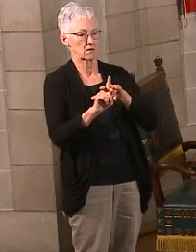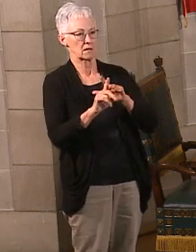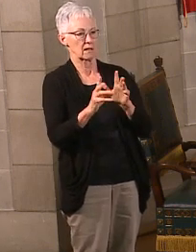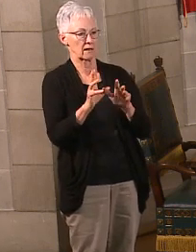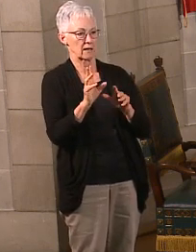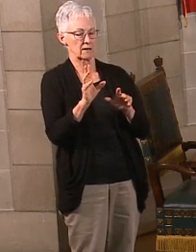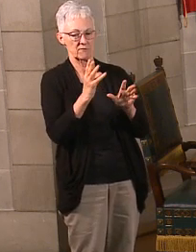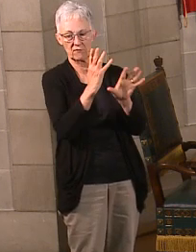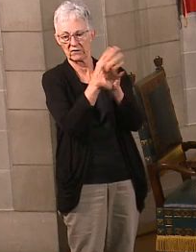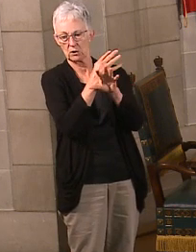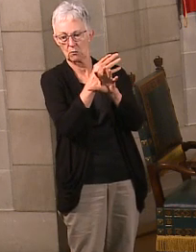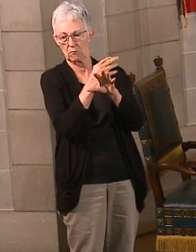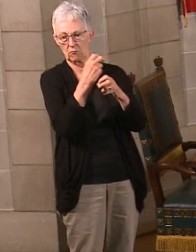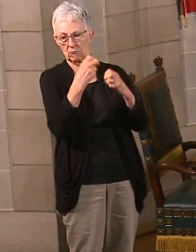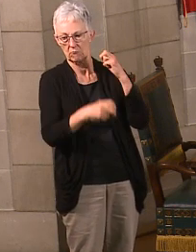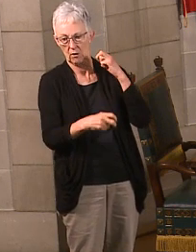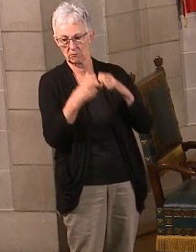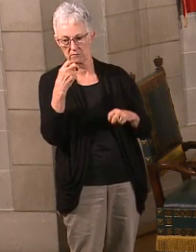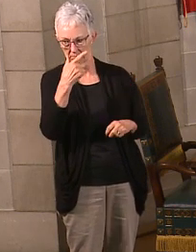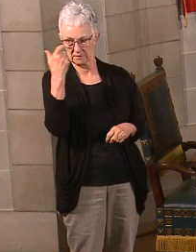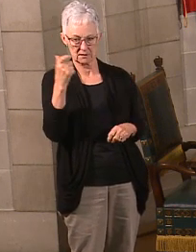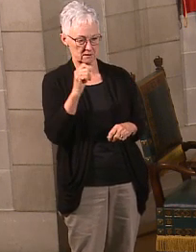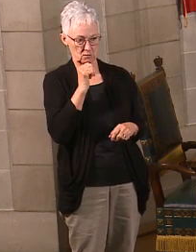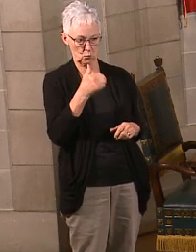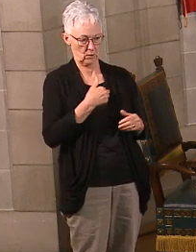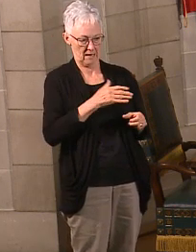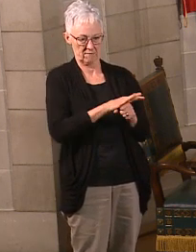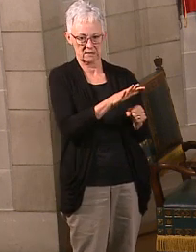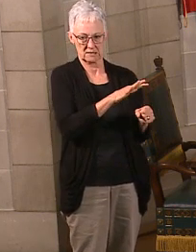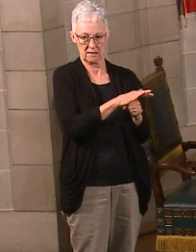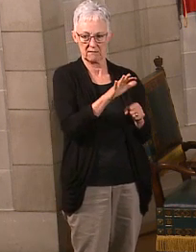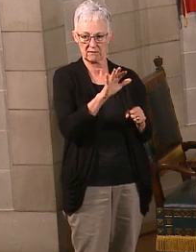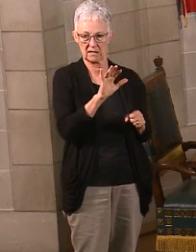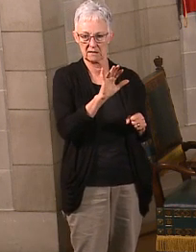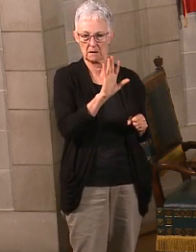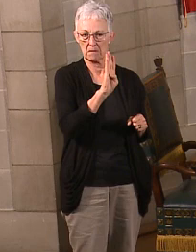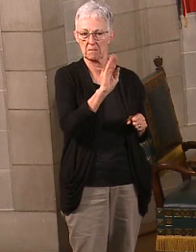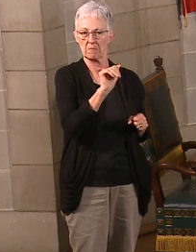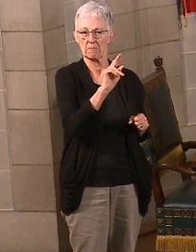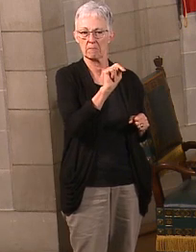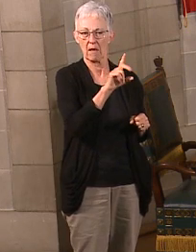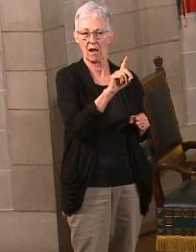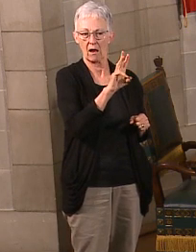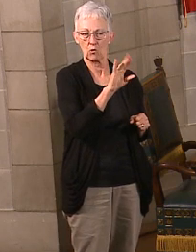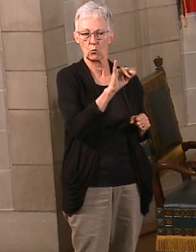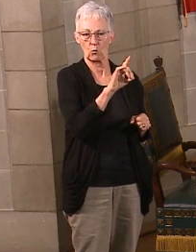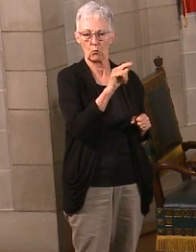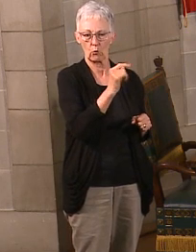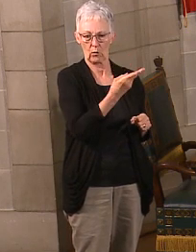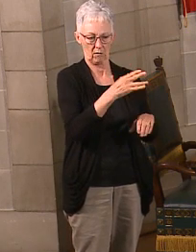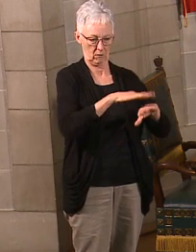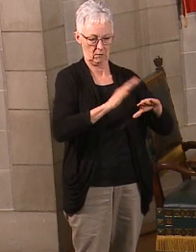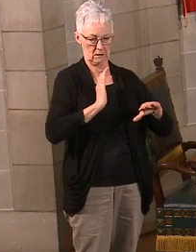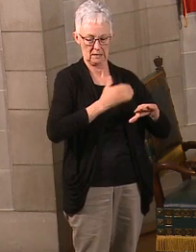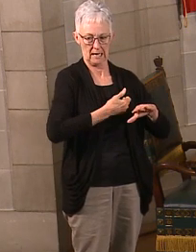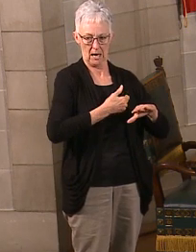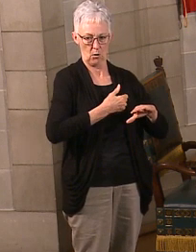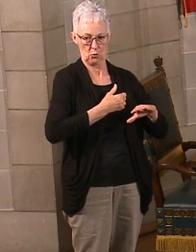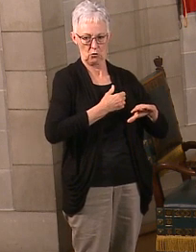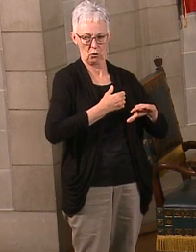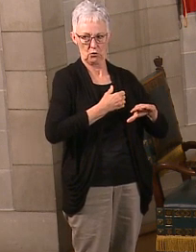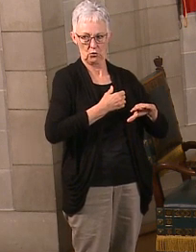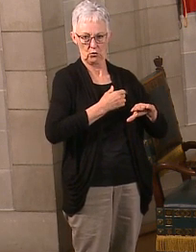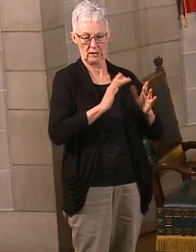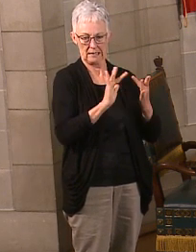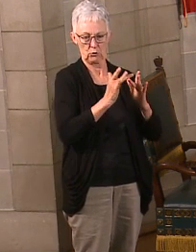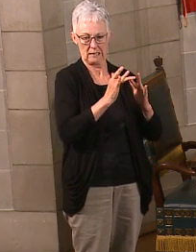big bandwidth consumer, and our facilities just aren't set up well for that. But we're not going to give up on it because at some point,